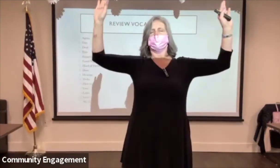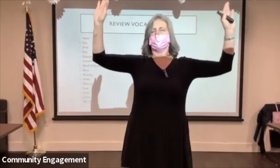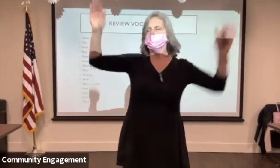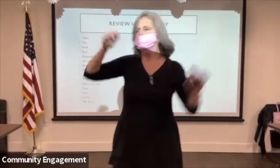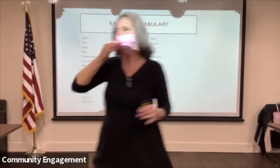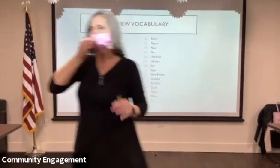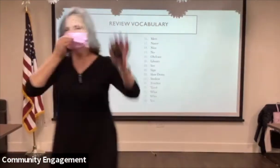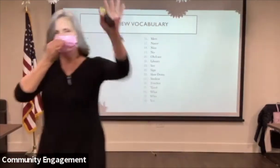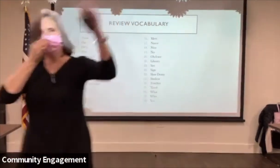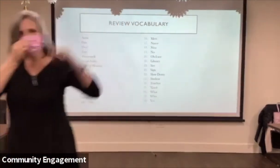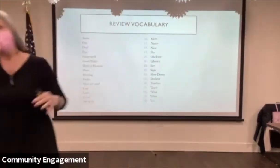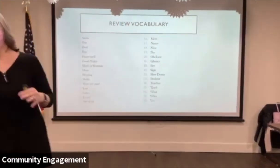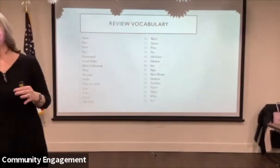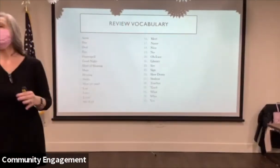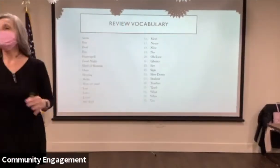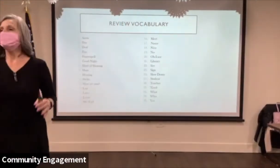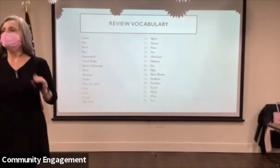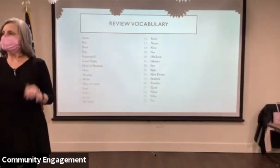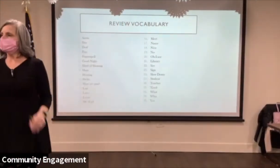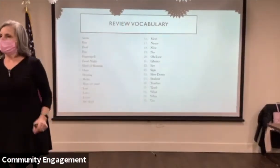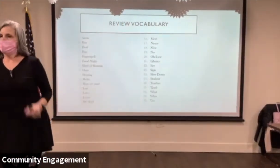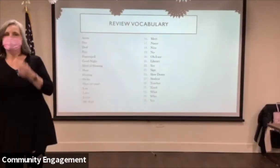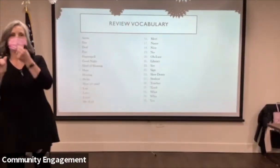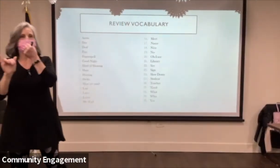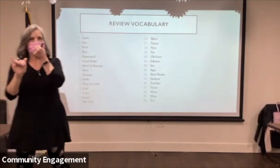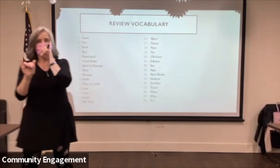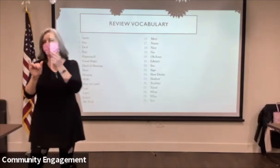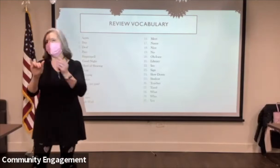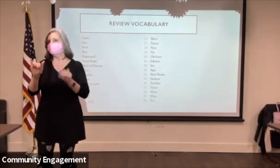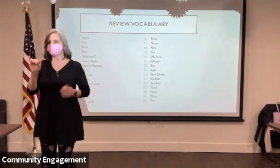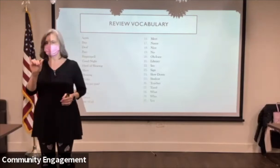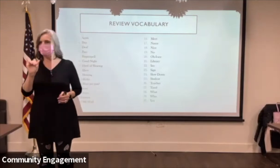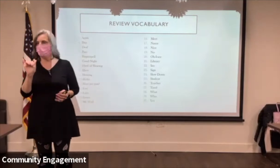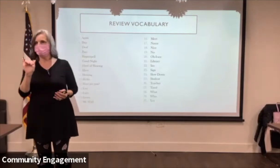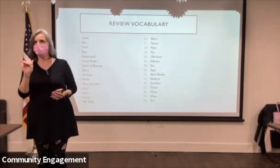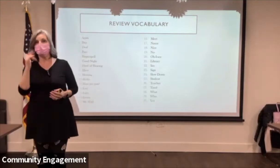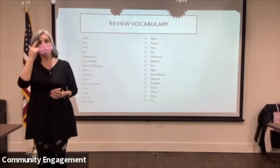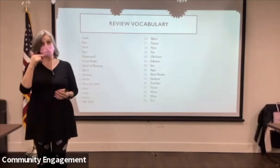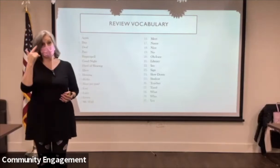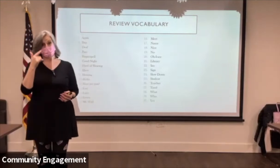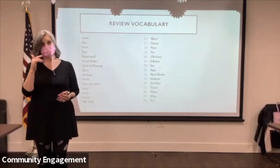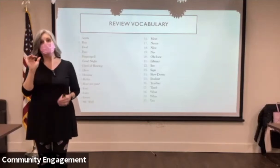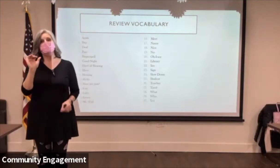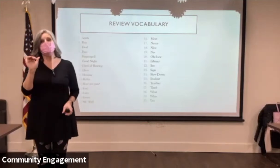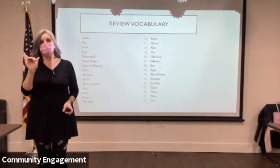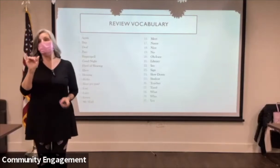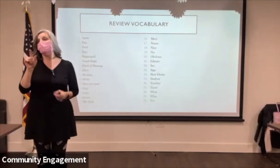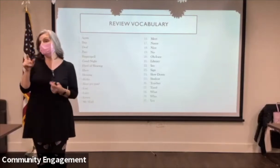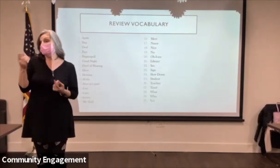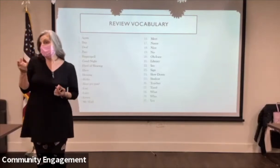it because the light's on my eyes. But this sign could be all different expressions. So what's your name?